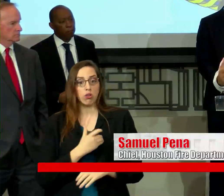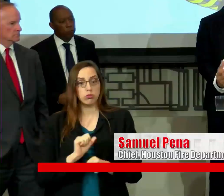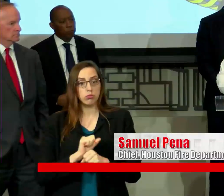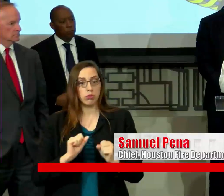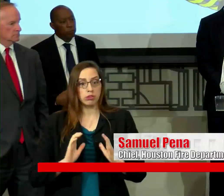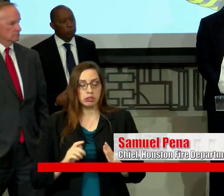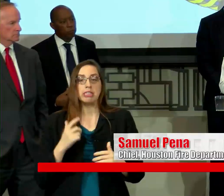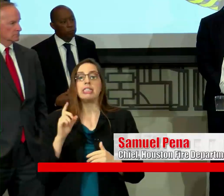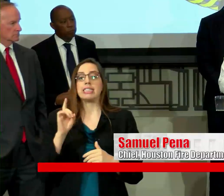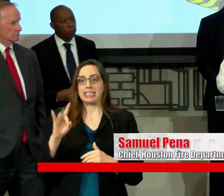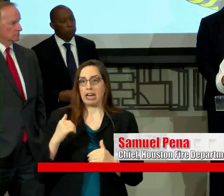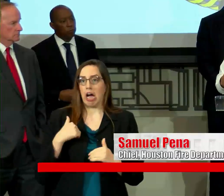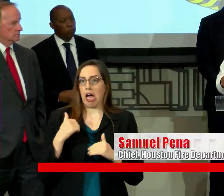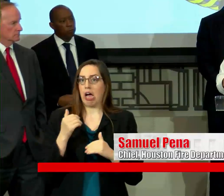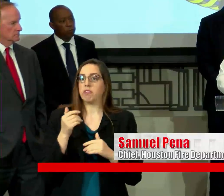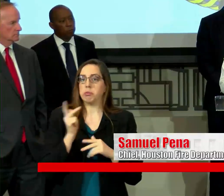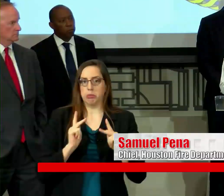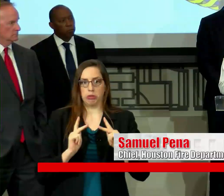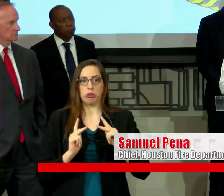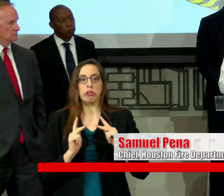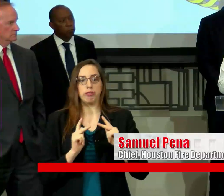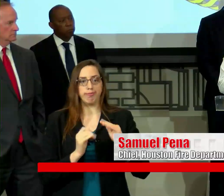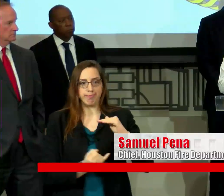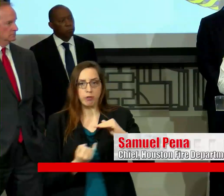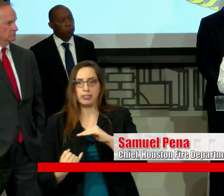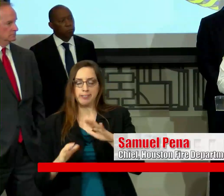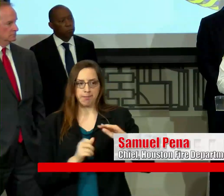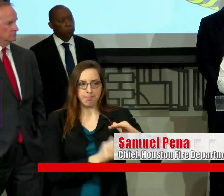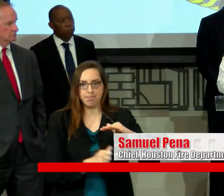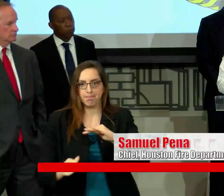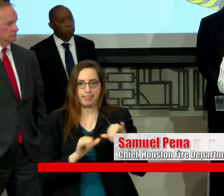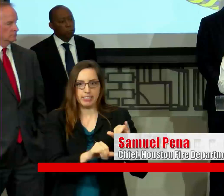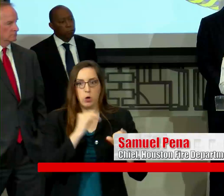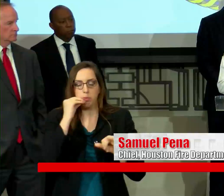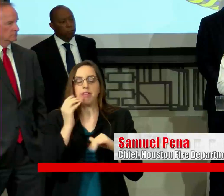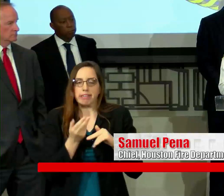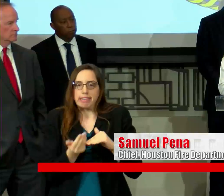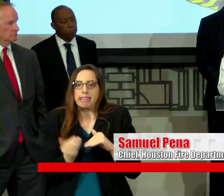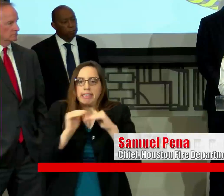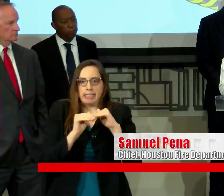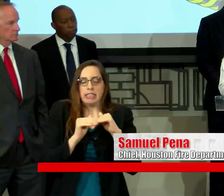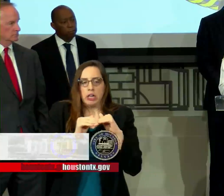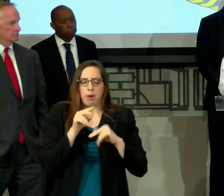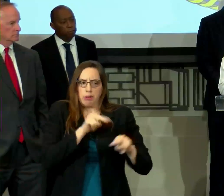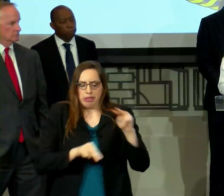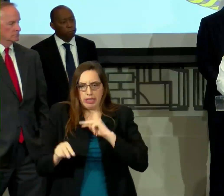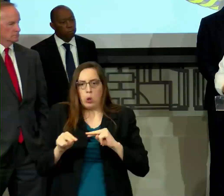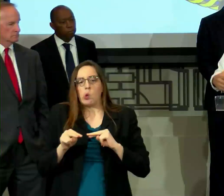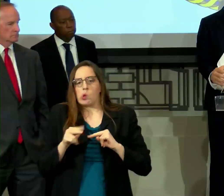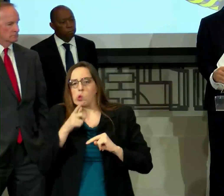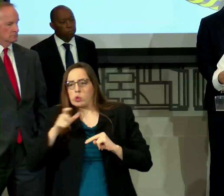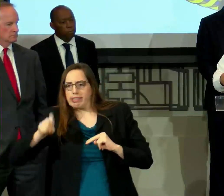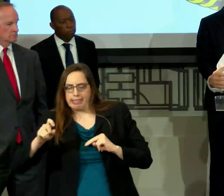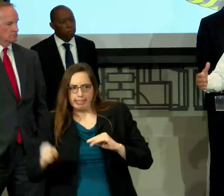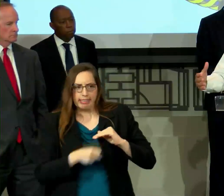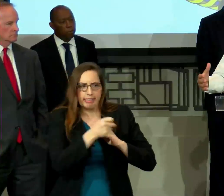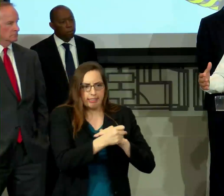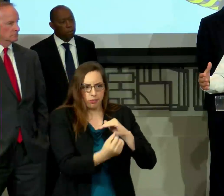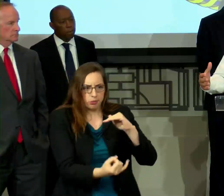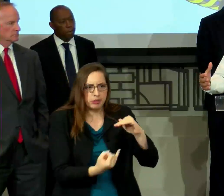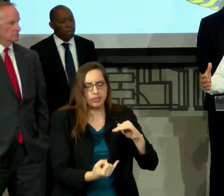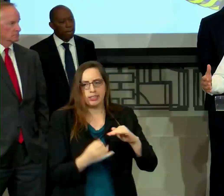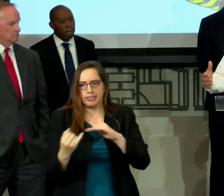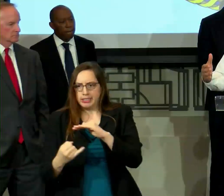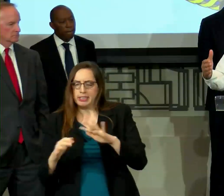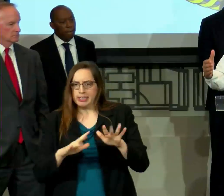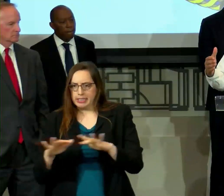have an uptick in the people quarantined. We're taking a very conservative approach to who we quarantine, again, because of all the stuff that's